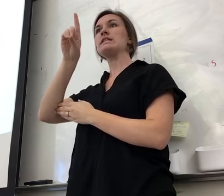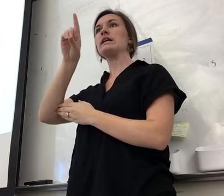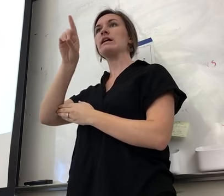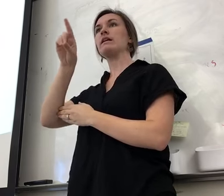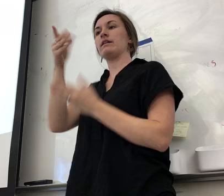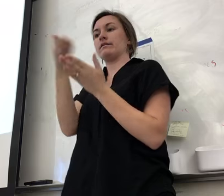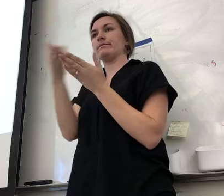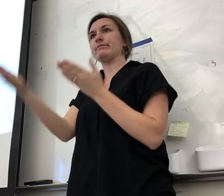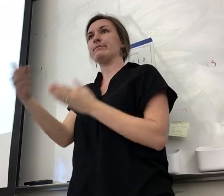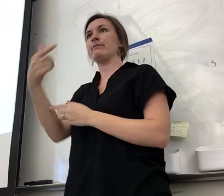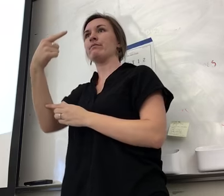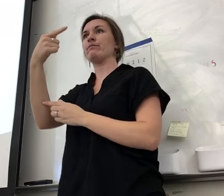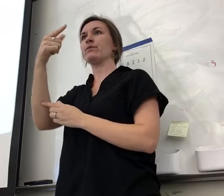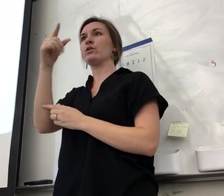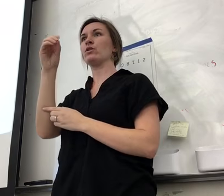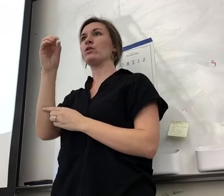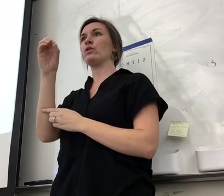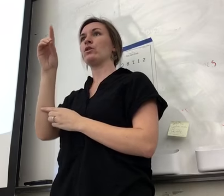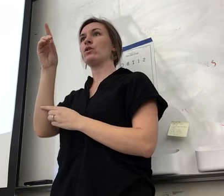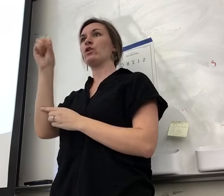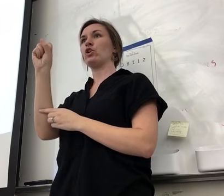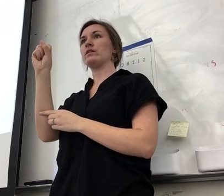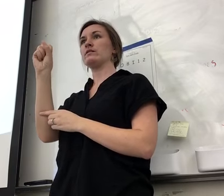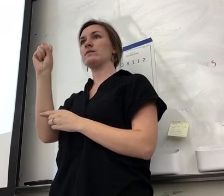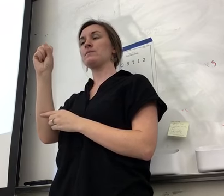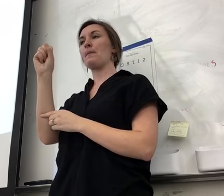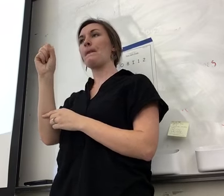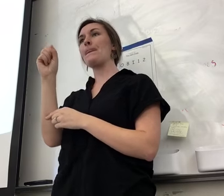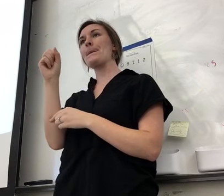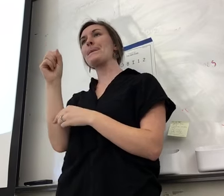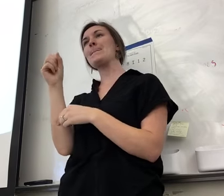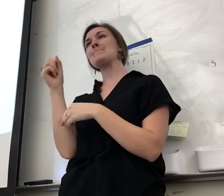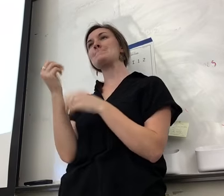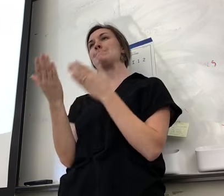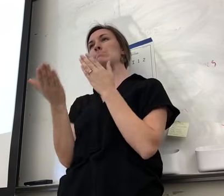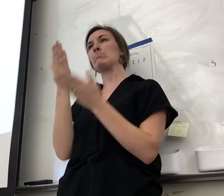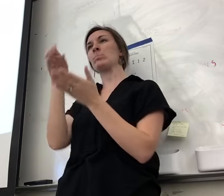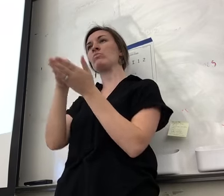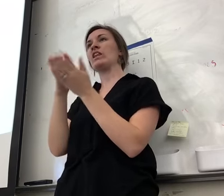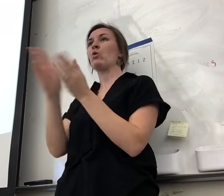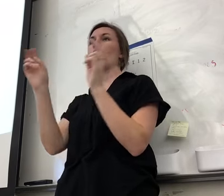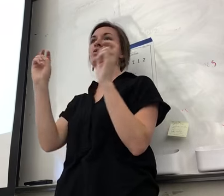and then put next to that in quotation marks, buy America.